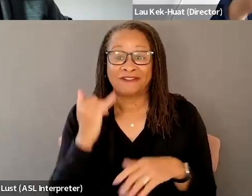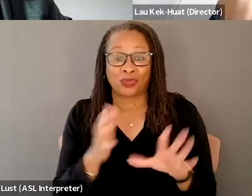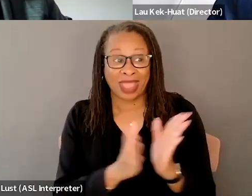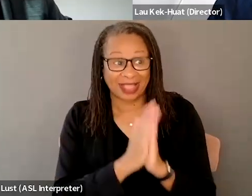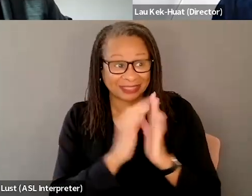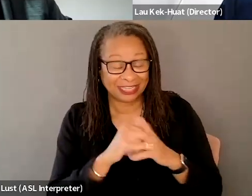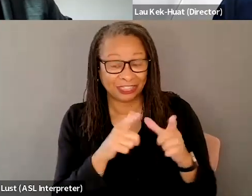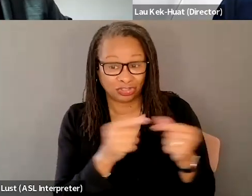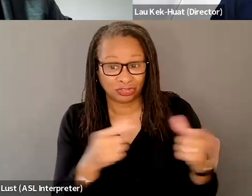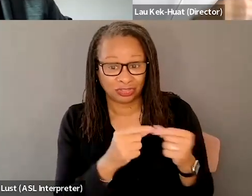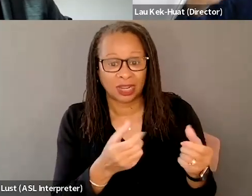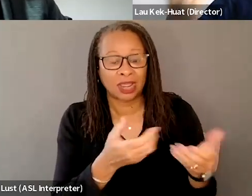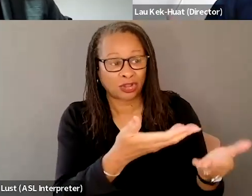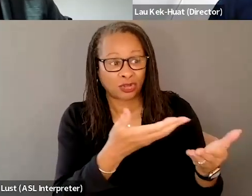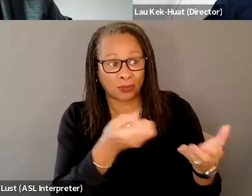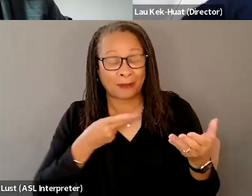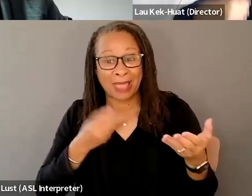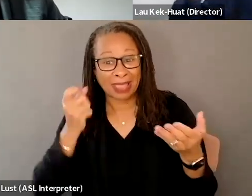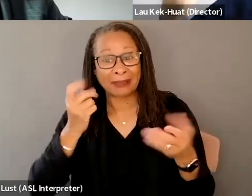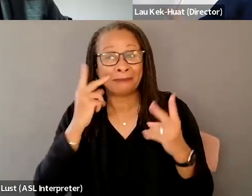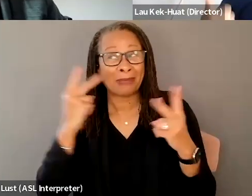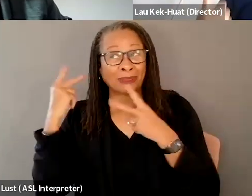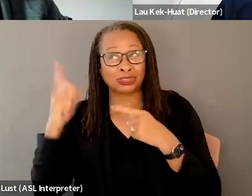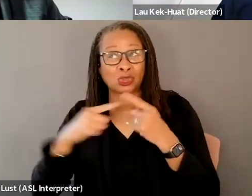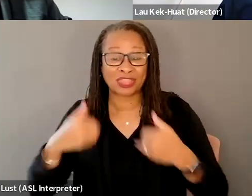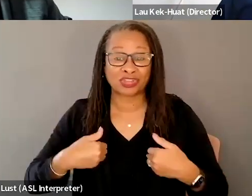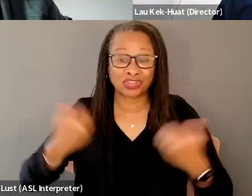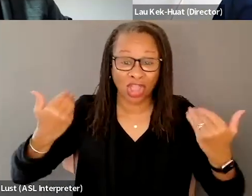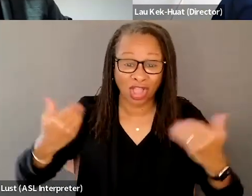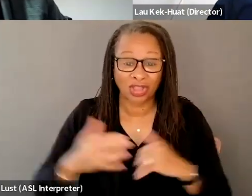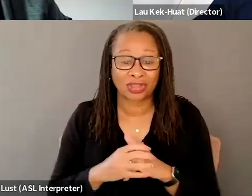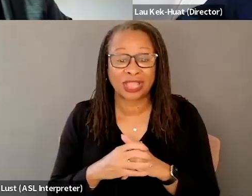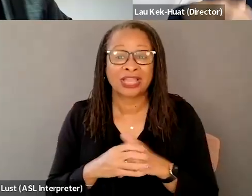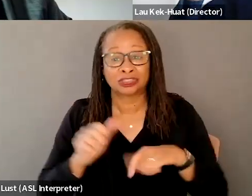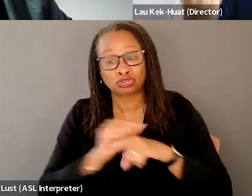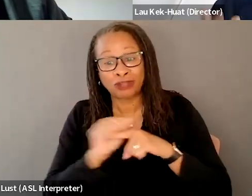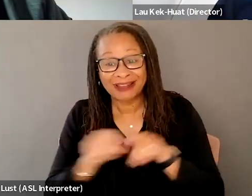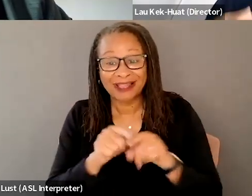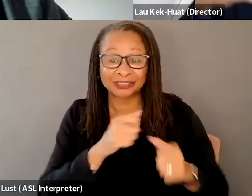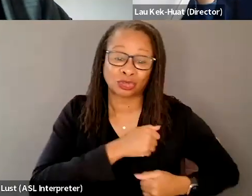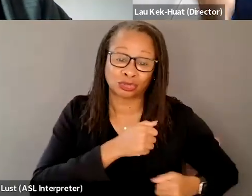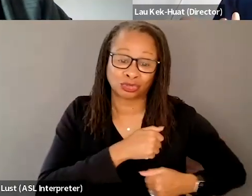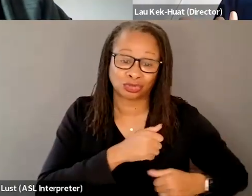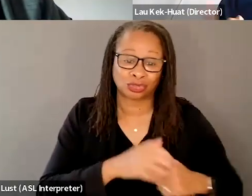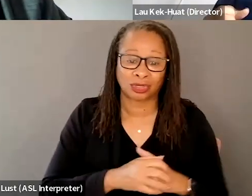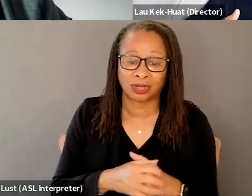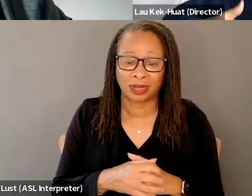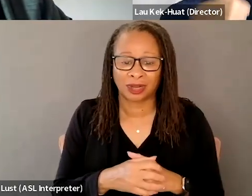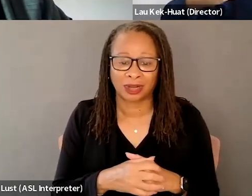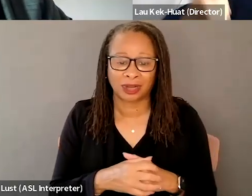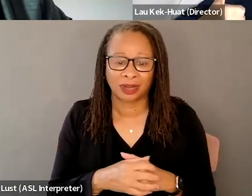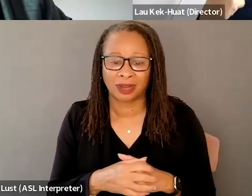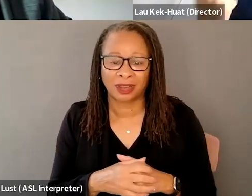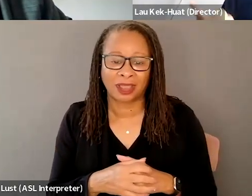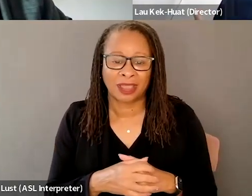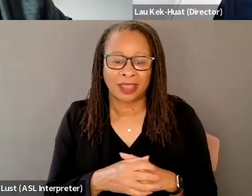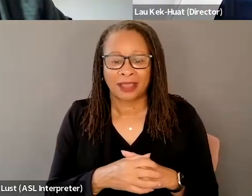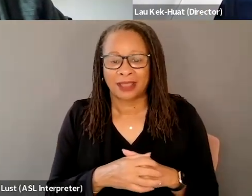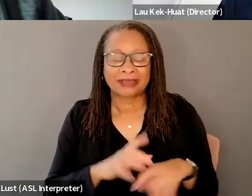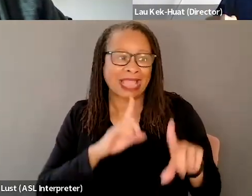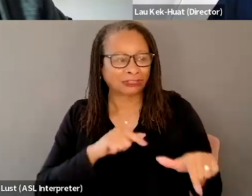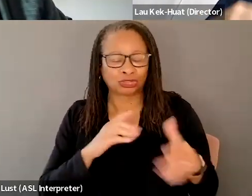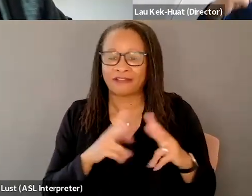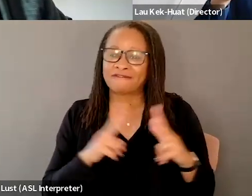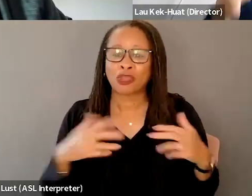it will bring back their memories when they were young, they were trained during the soldiers, and they will try to answer in a very brave